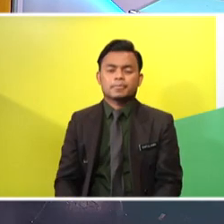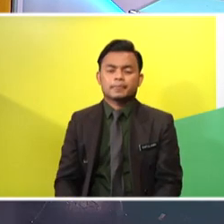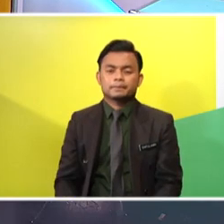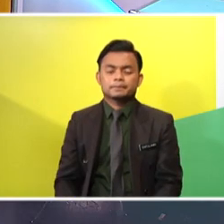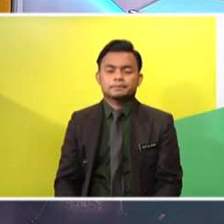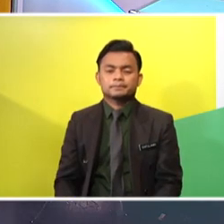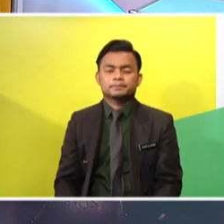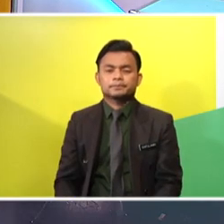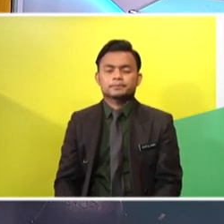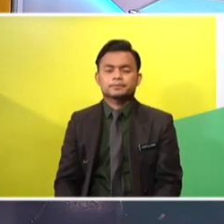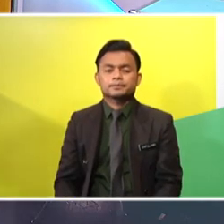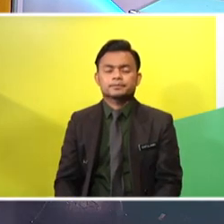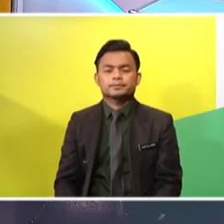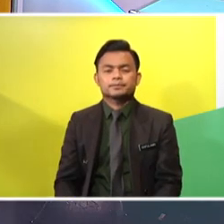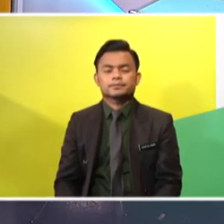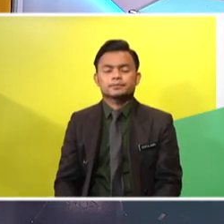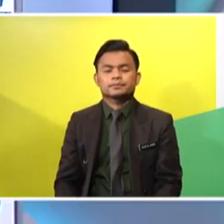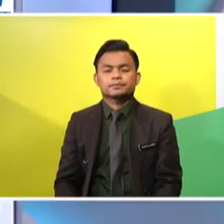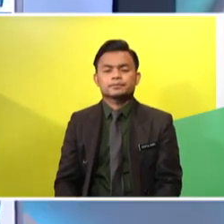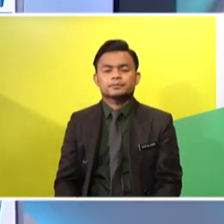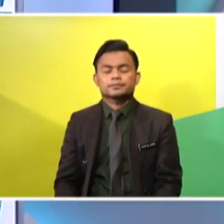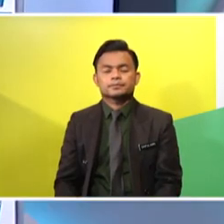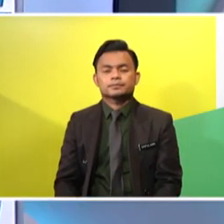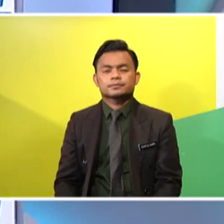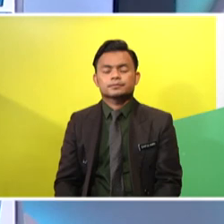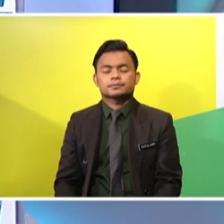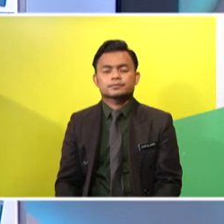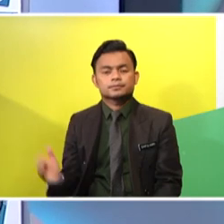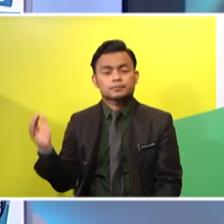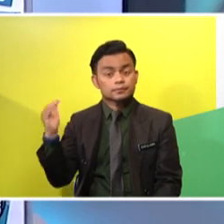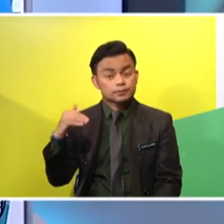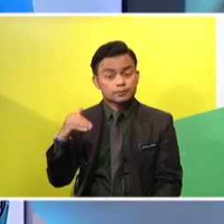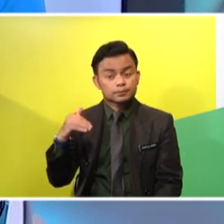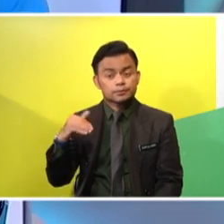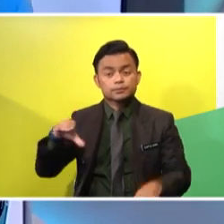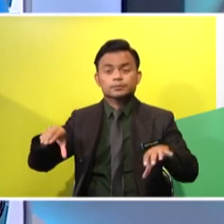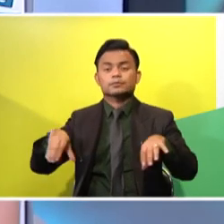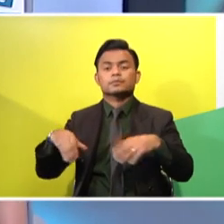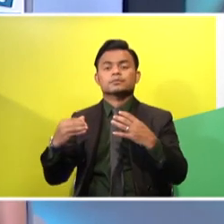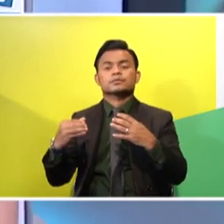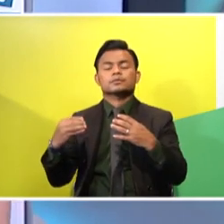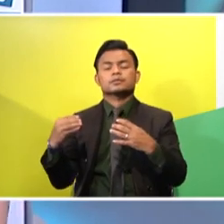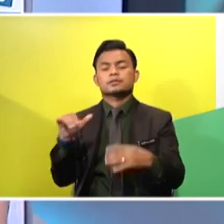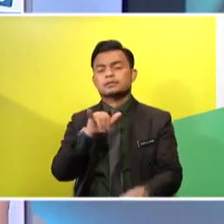Okay. Let's do it together. Okay. P